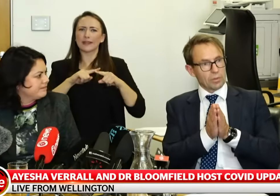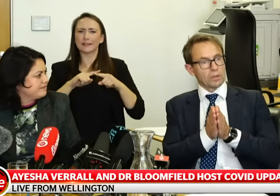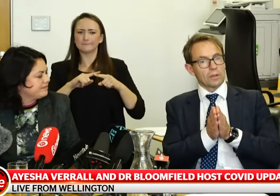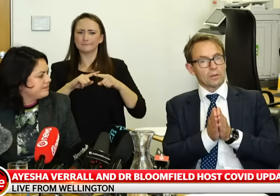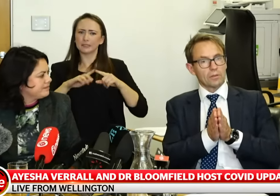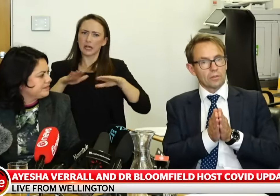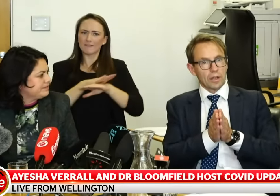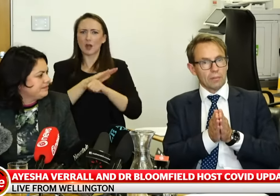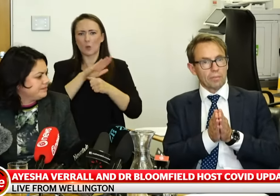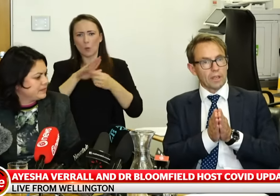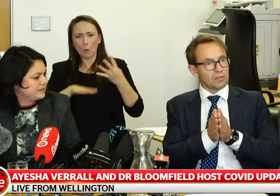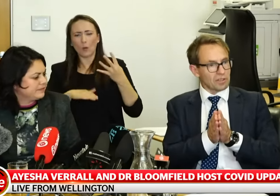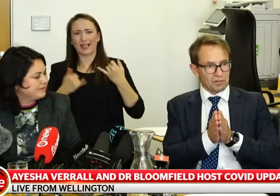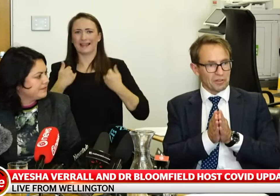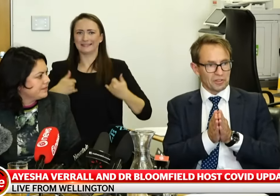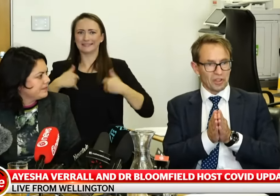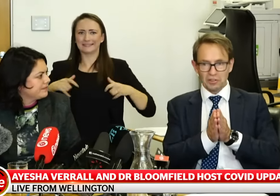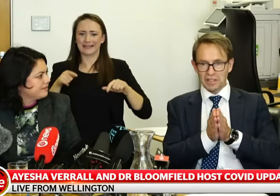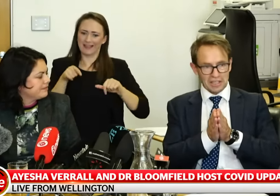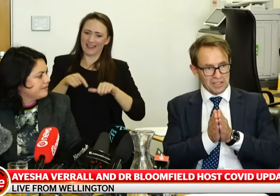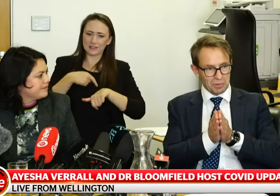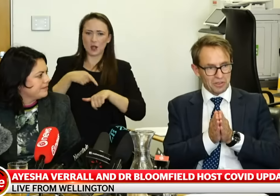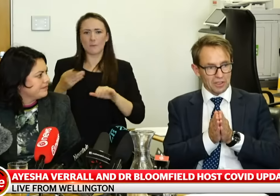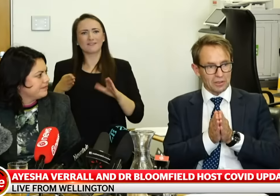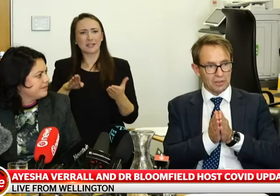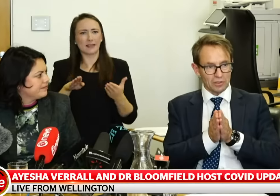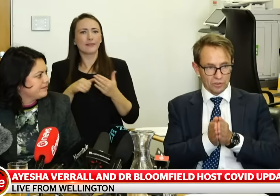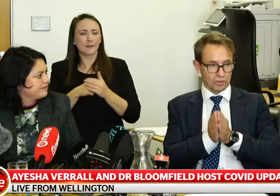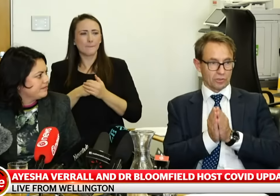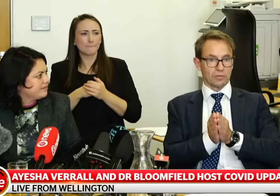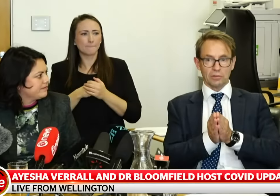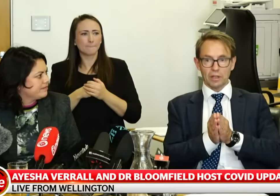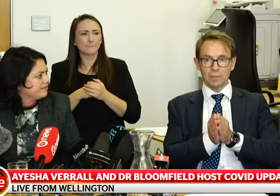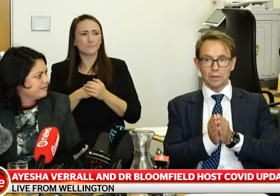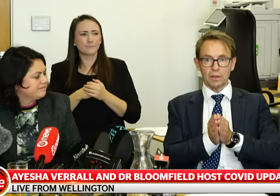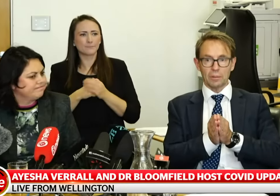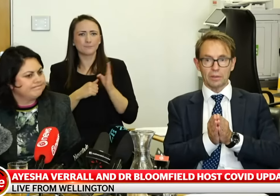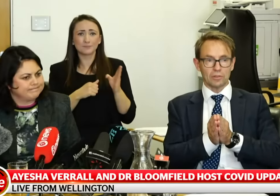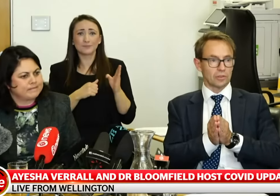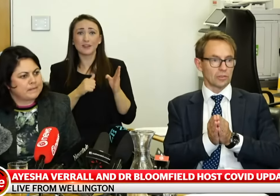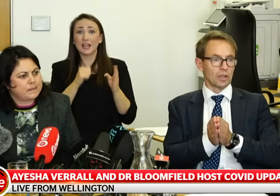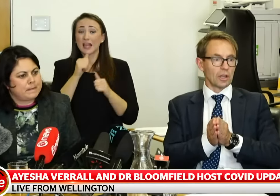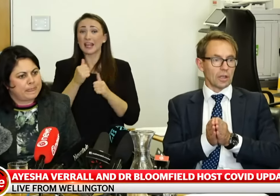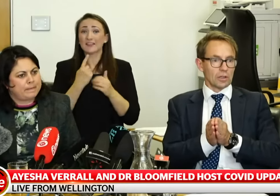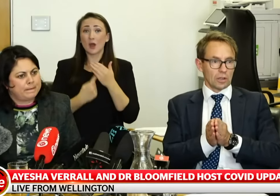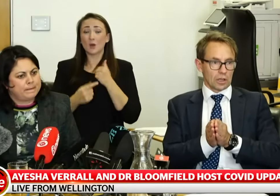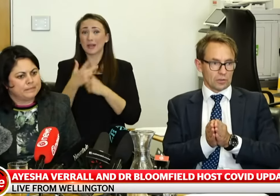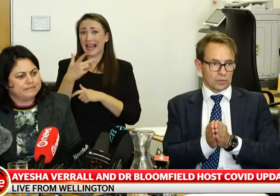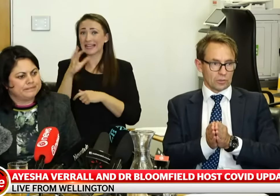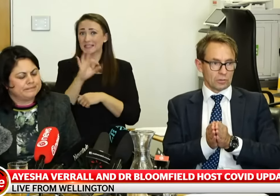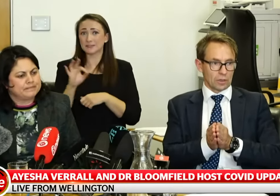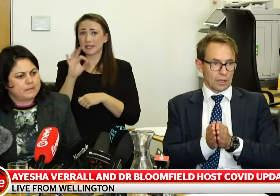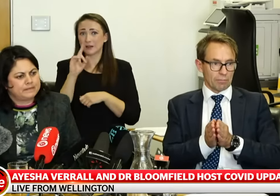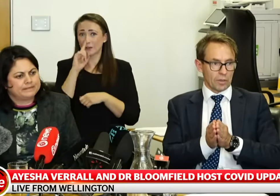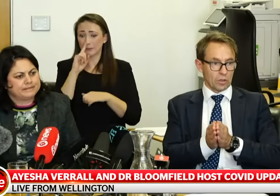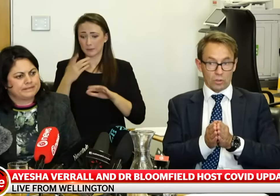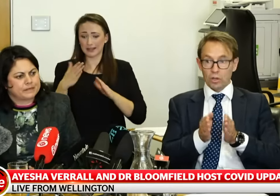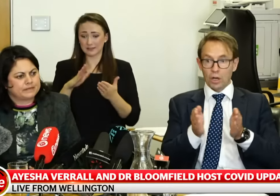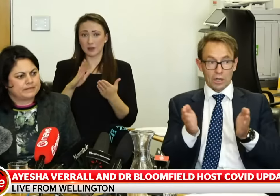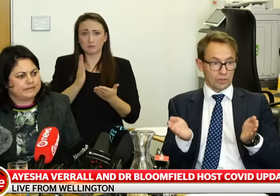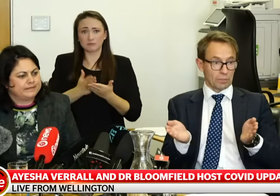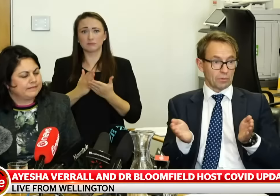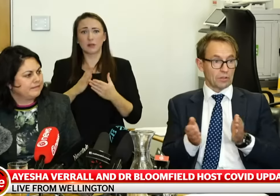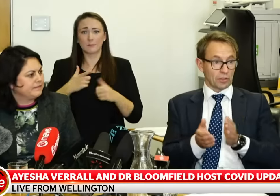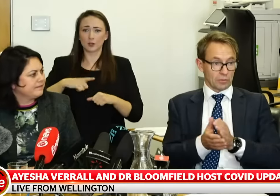one other point there is, even if it's only 80%, it's not a trivial number. I mean, this is still